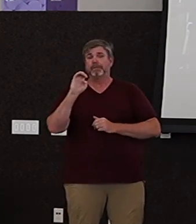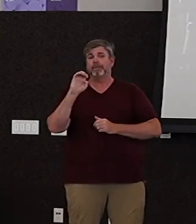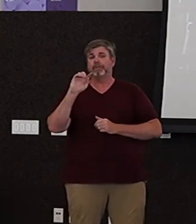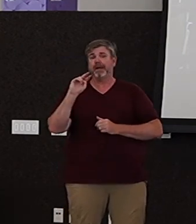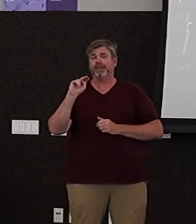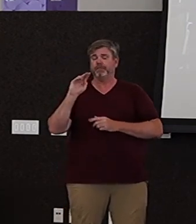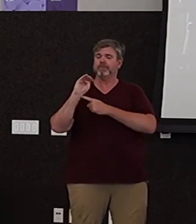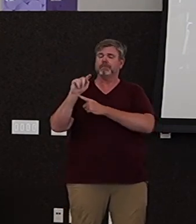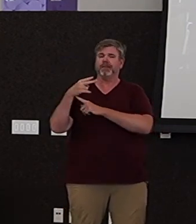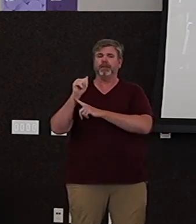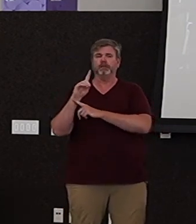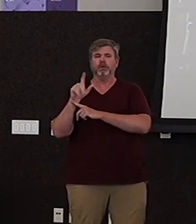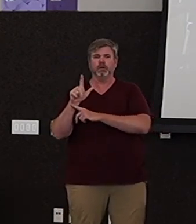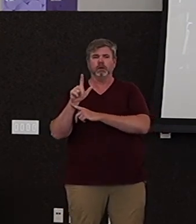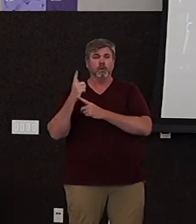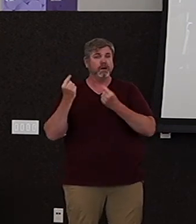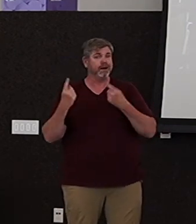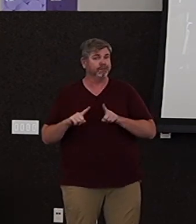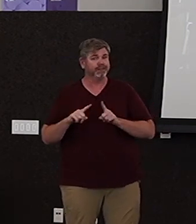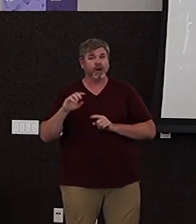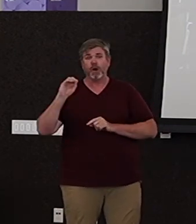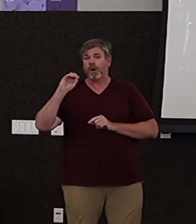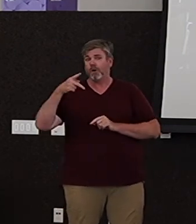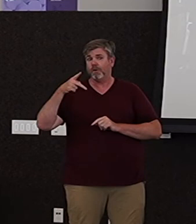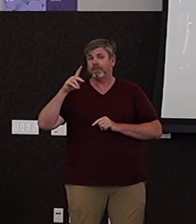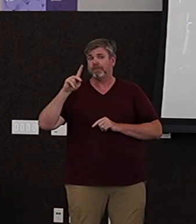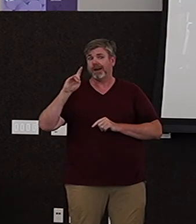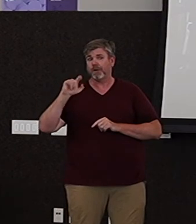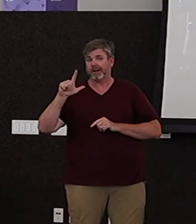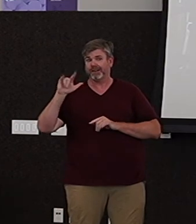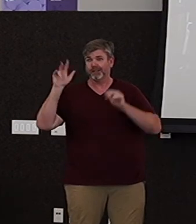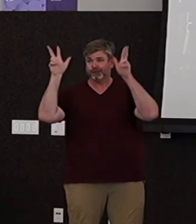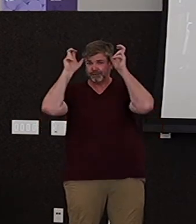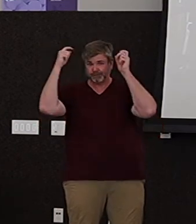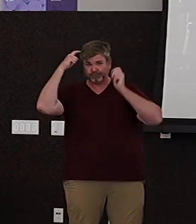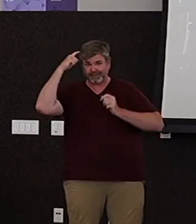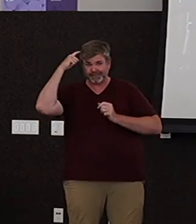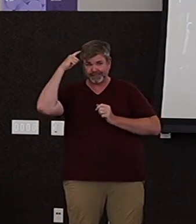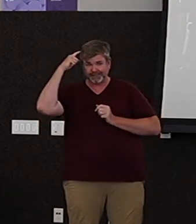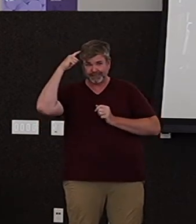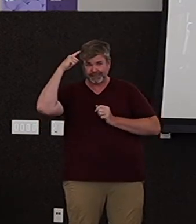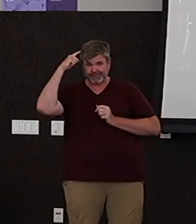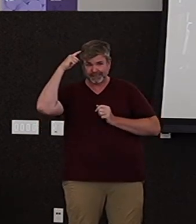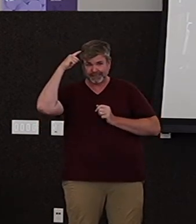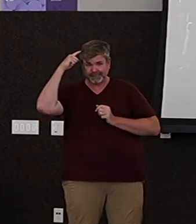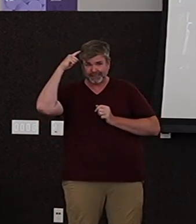receptor in the brain and doesn't stimulate it. So unlike buprenorphine and methadone, which bind to the